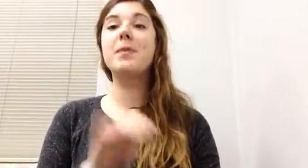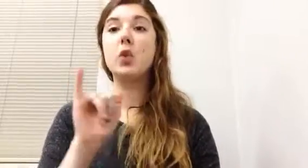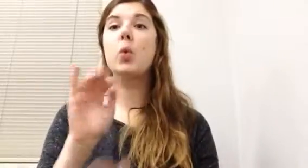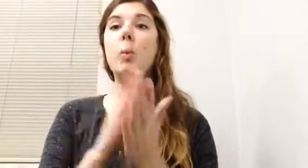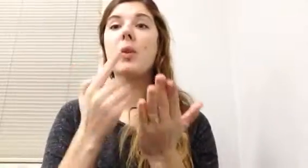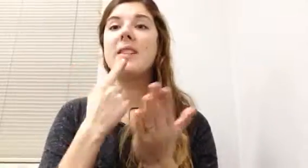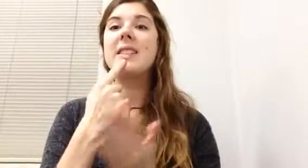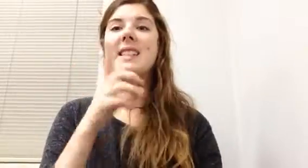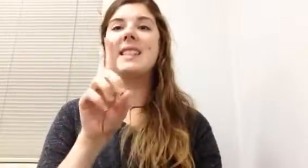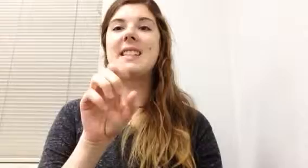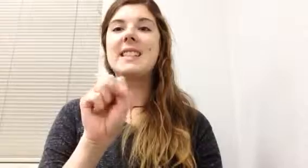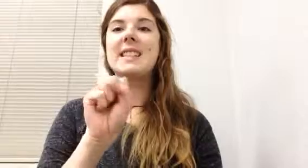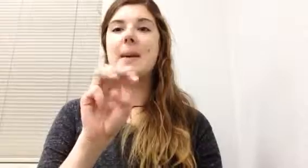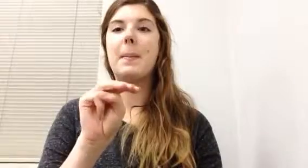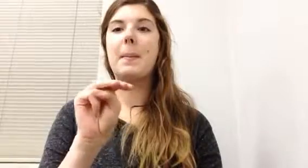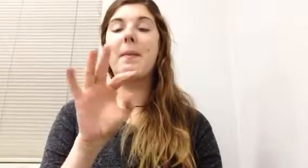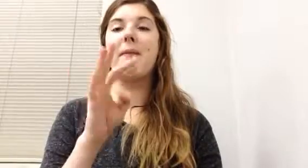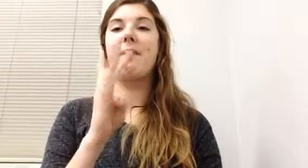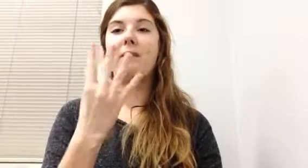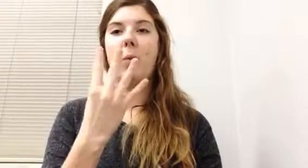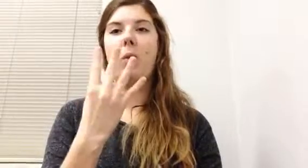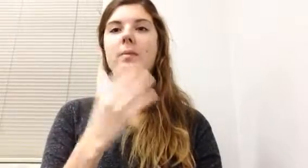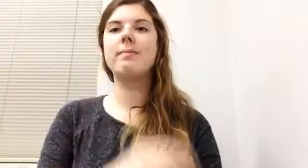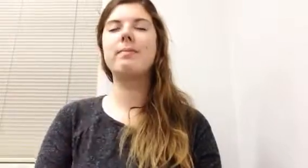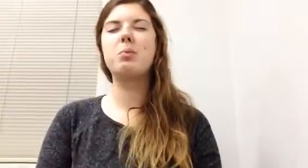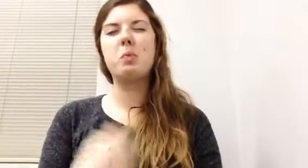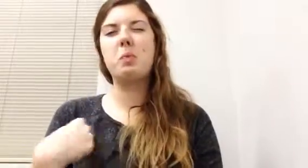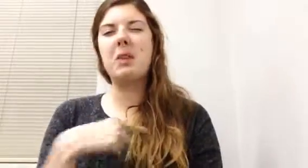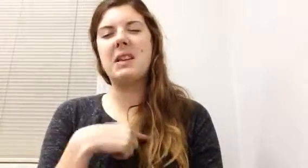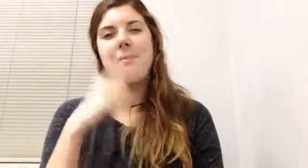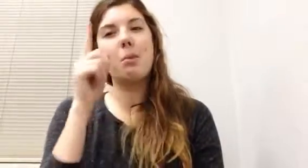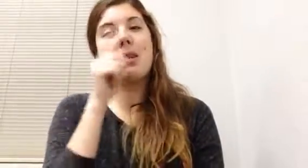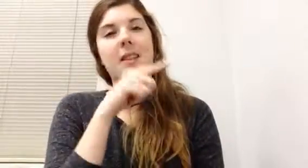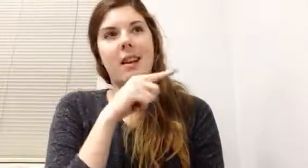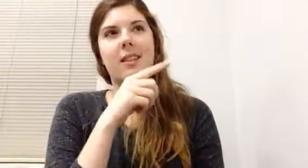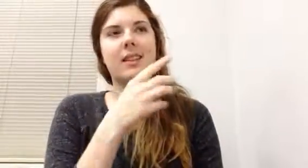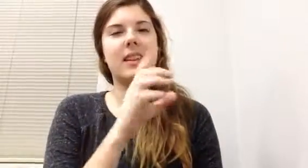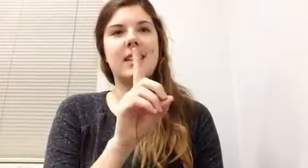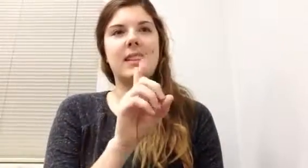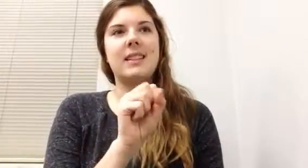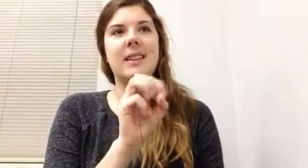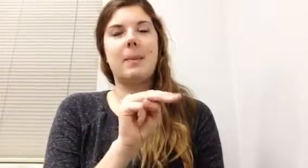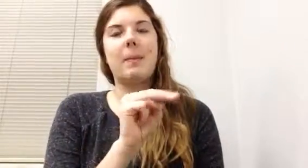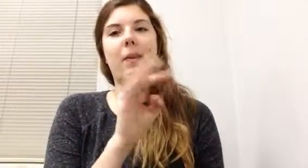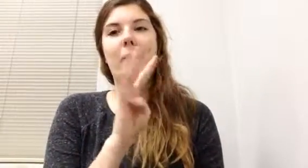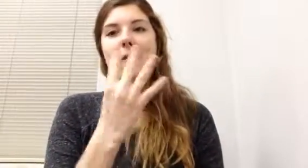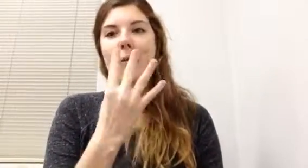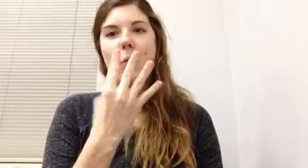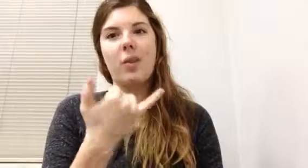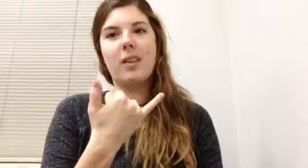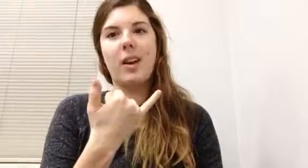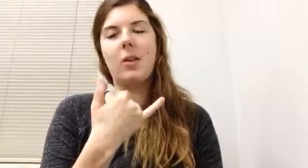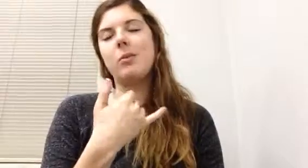But we'll pretend like DSM-4 is really what we're talking about. The things that are referred to are the same. It's the